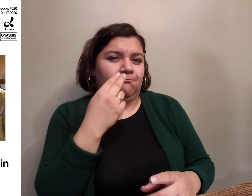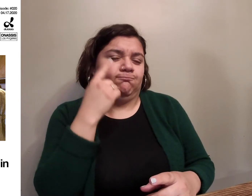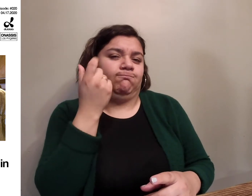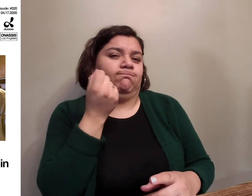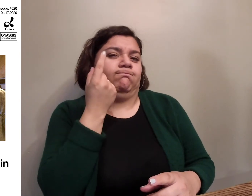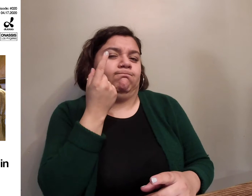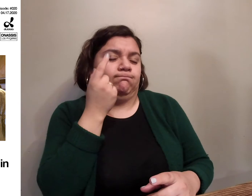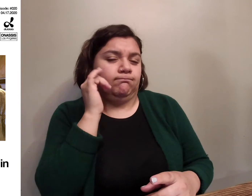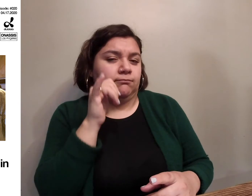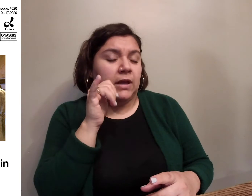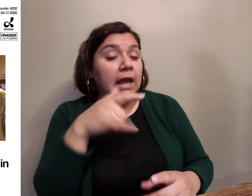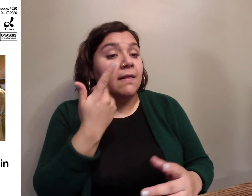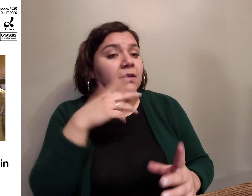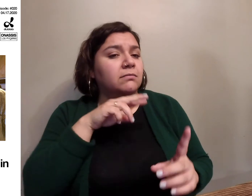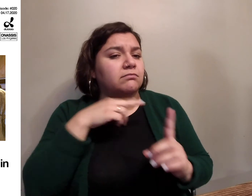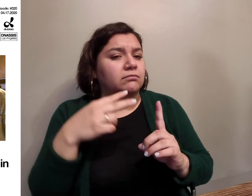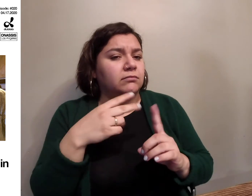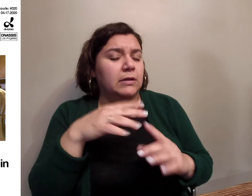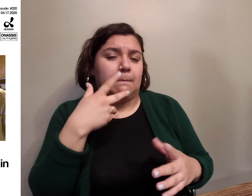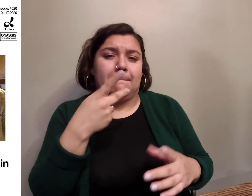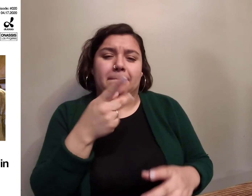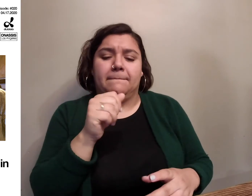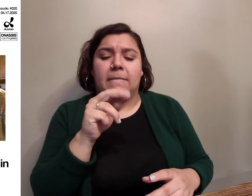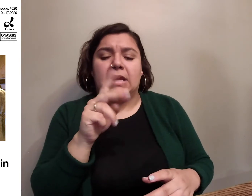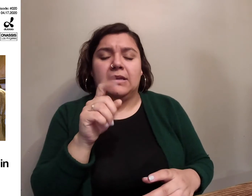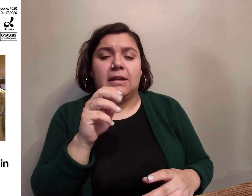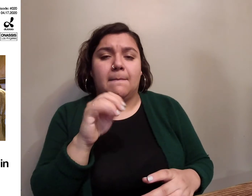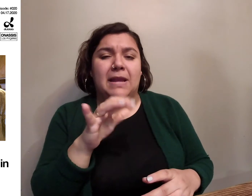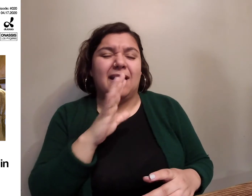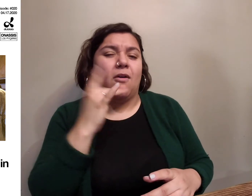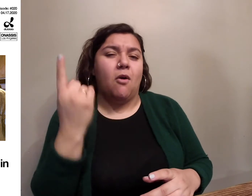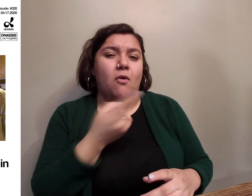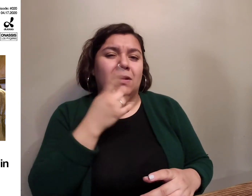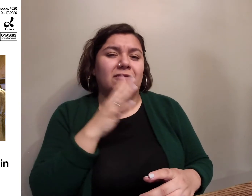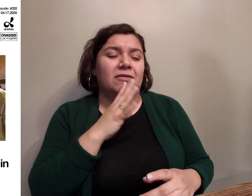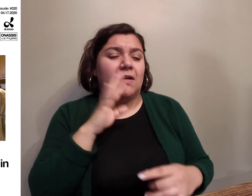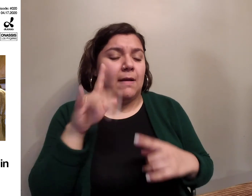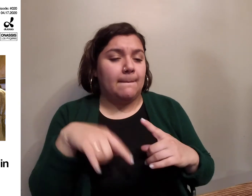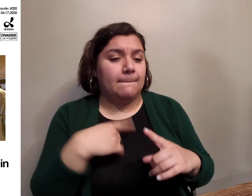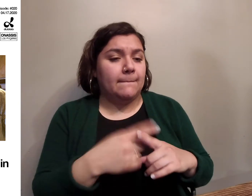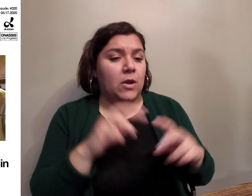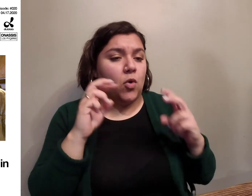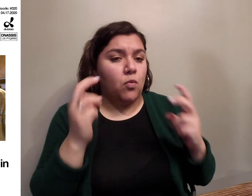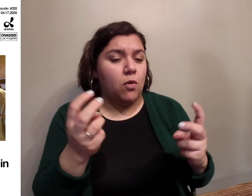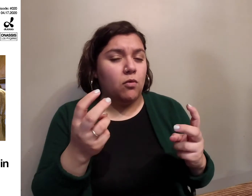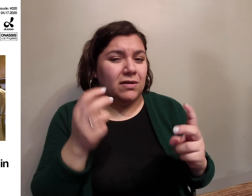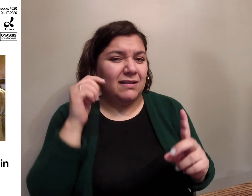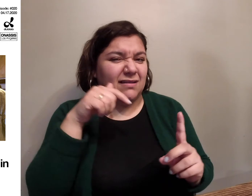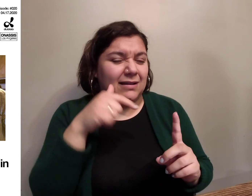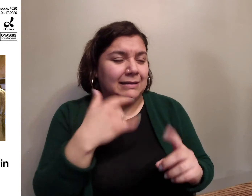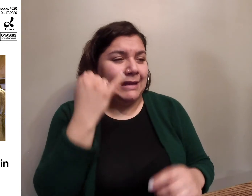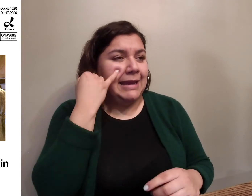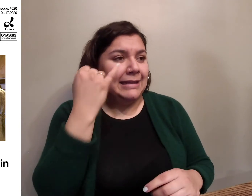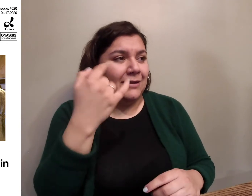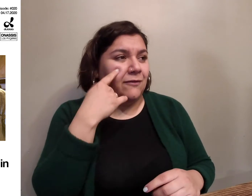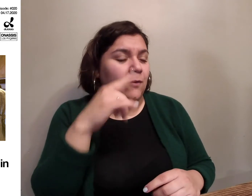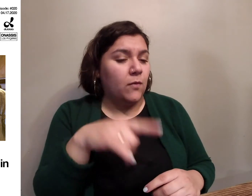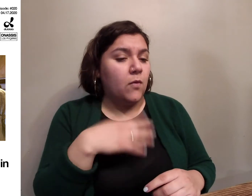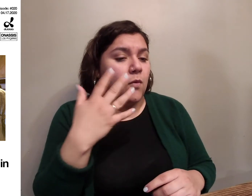that points. I always talk, quoting Gershom Scholem, the idea of shards of